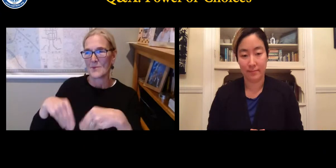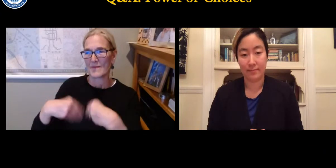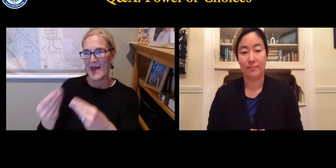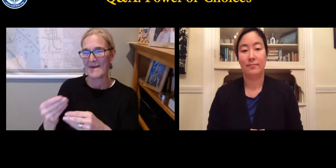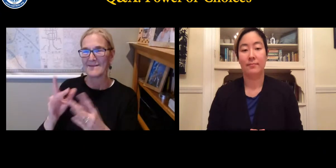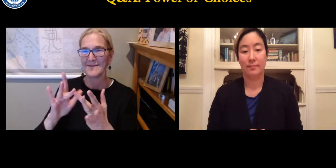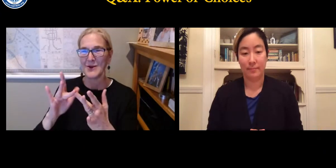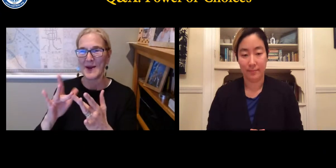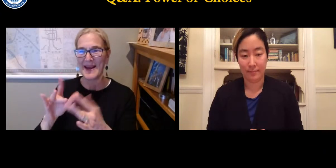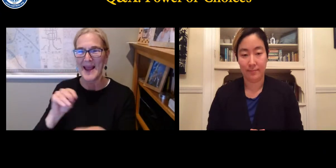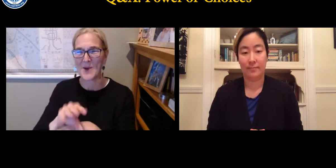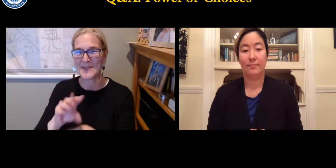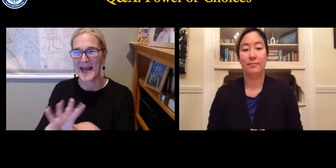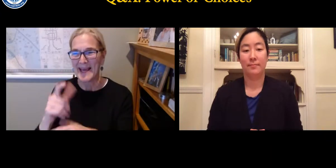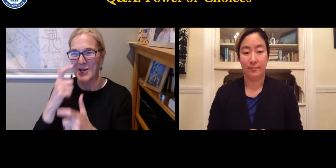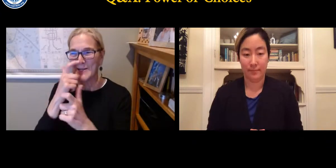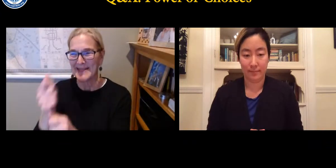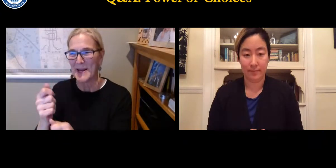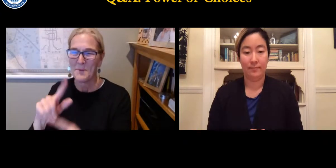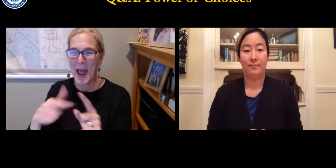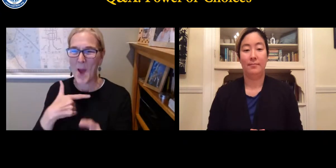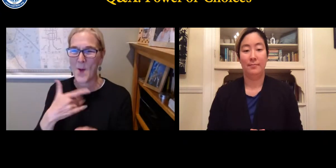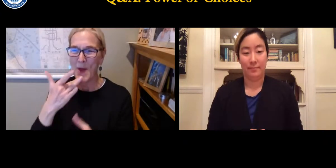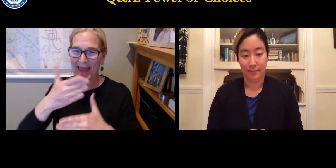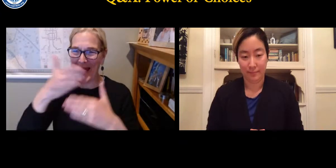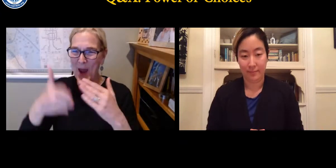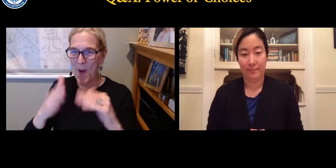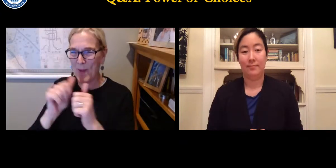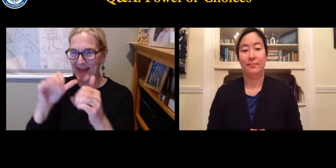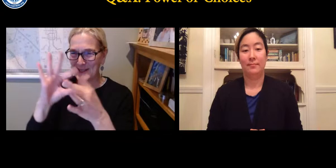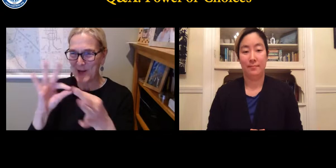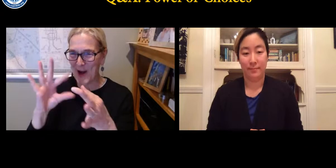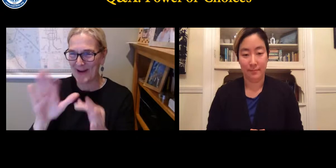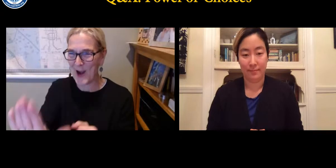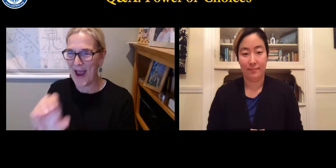the flexibility of providing virtual counseling.